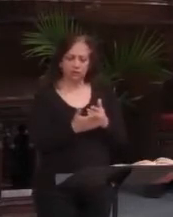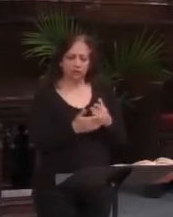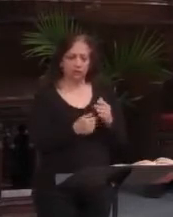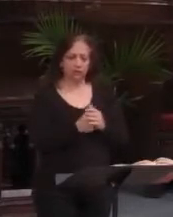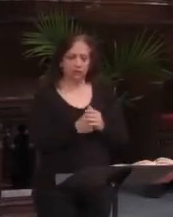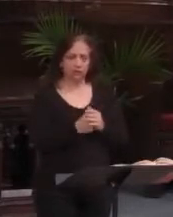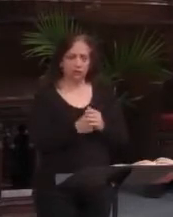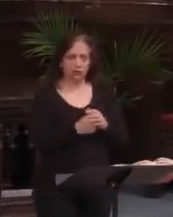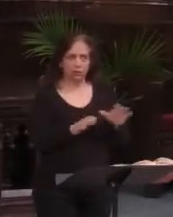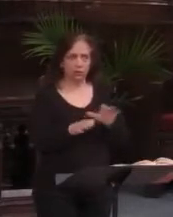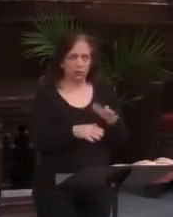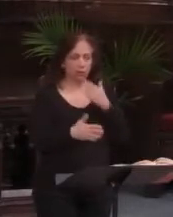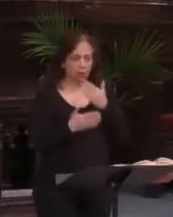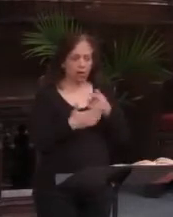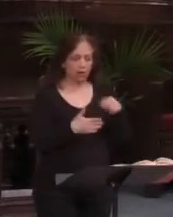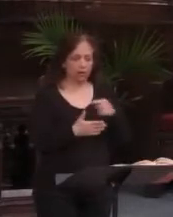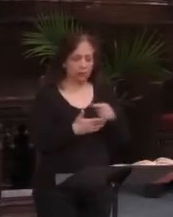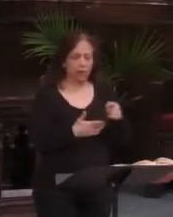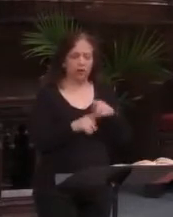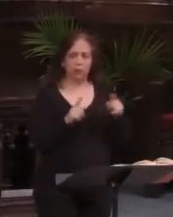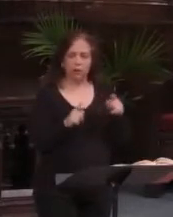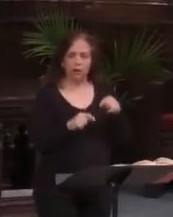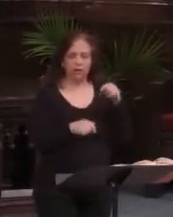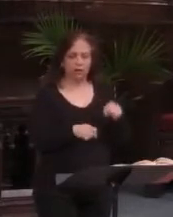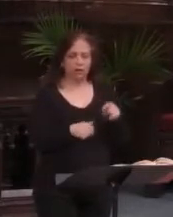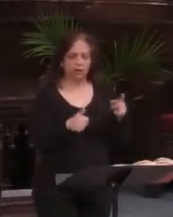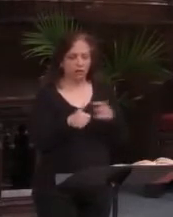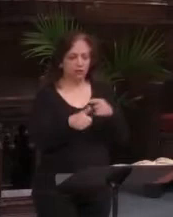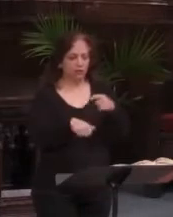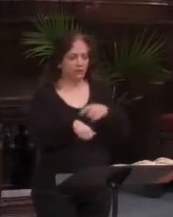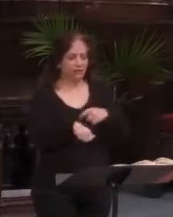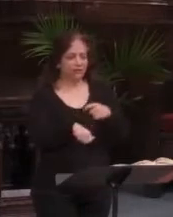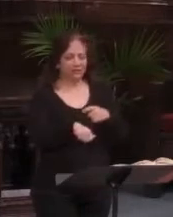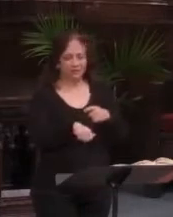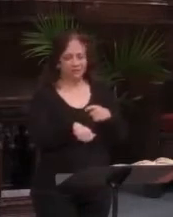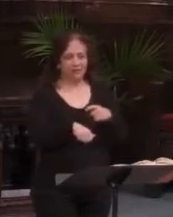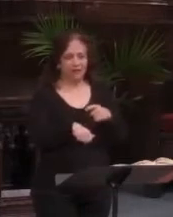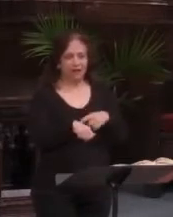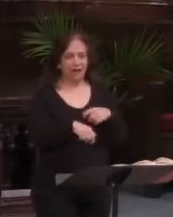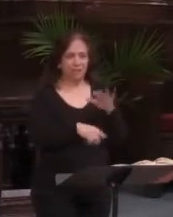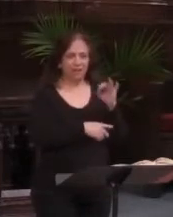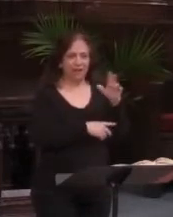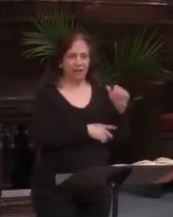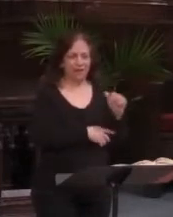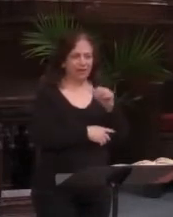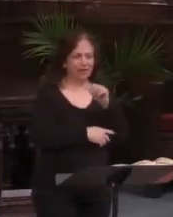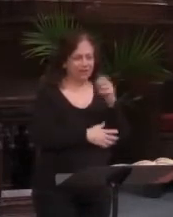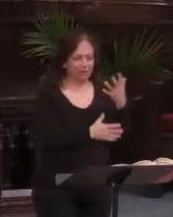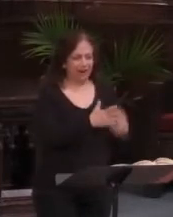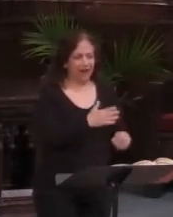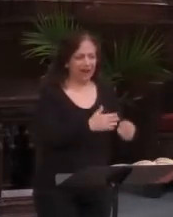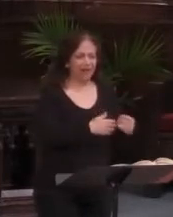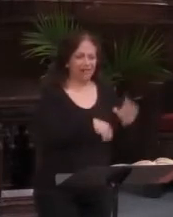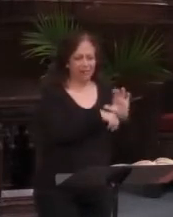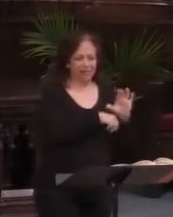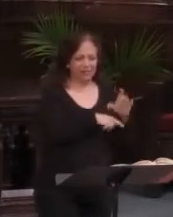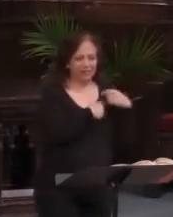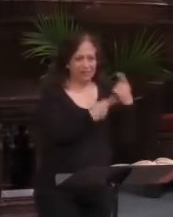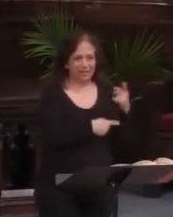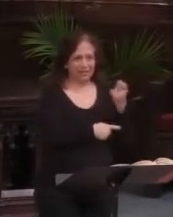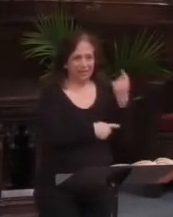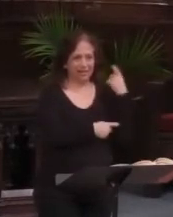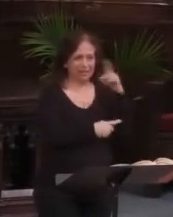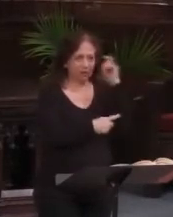week, since this is the first week that Erica has not been in the sanctuary since last summer. I'd like to turn it over now